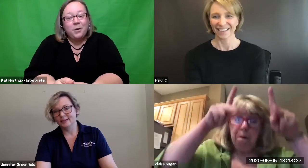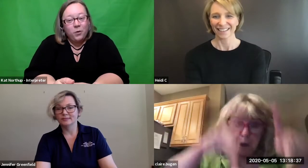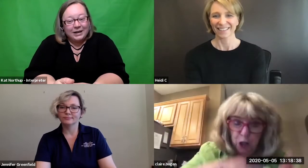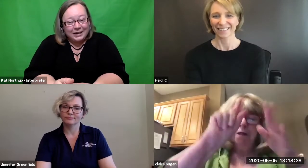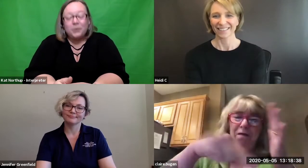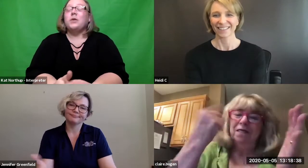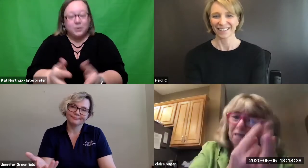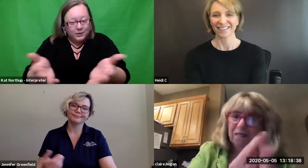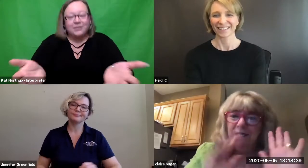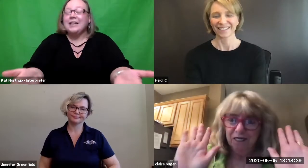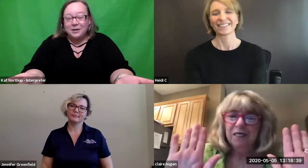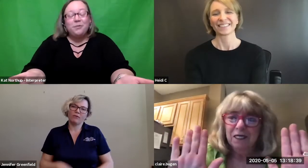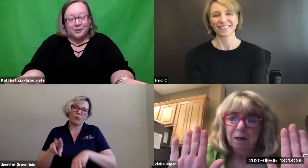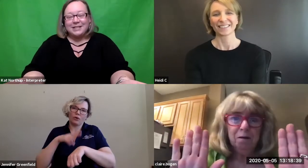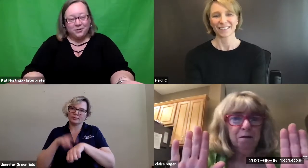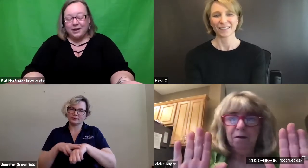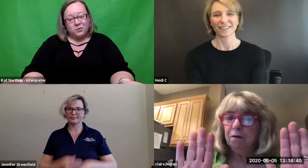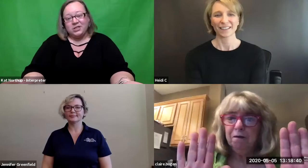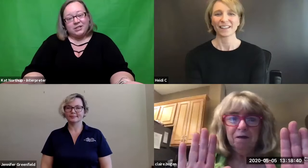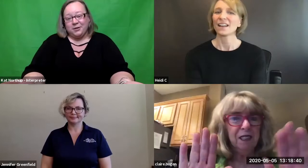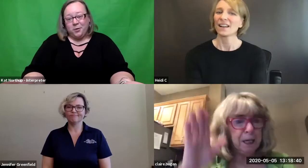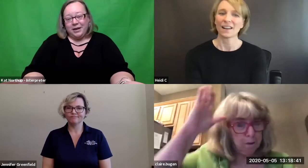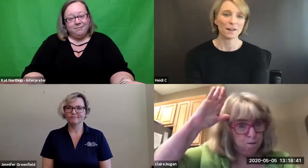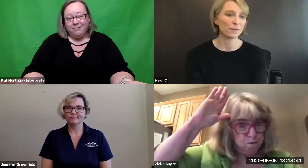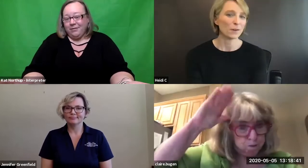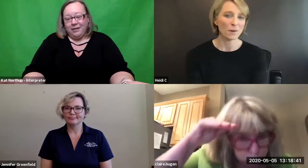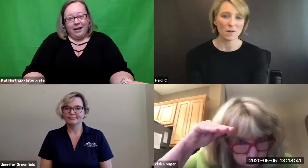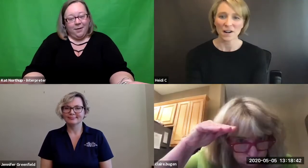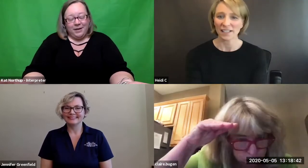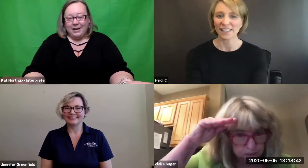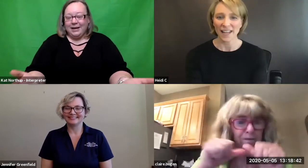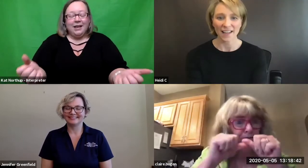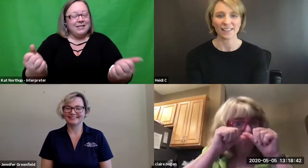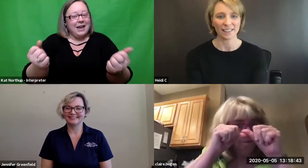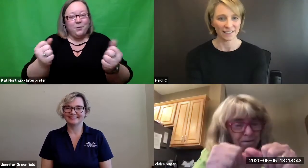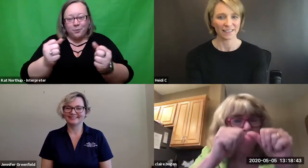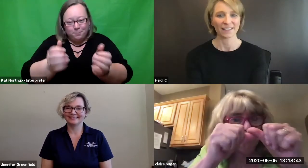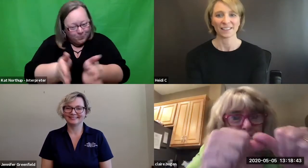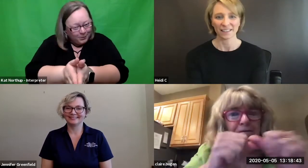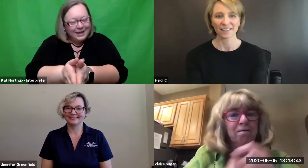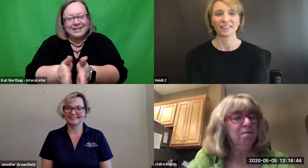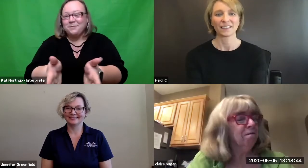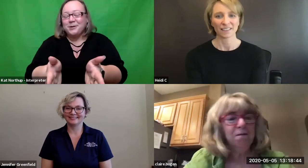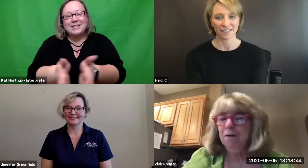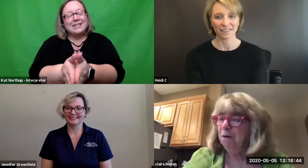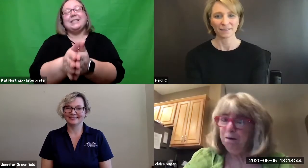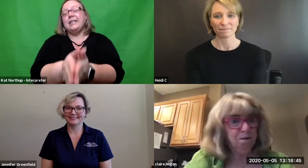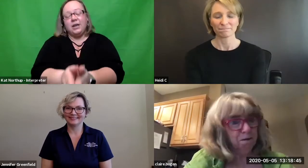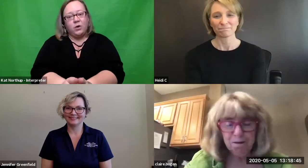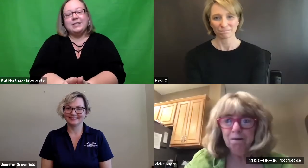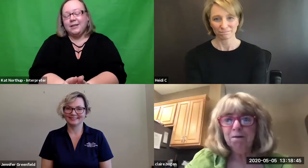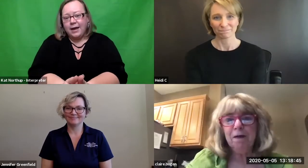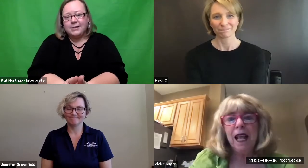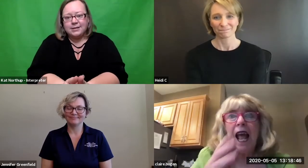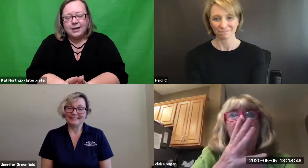What they wanted was a real in-person graduation ceremony. Of course. I mean, they were bullheaded and persistent